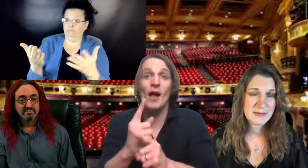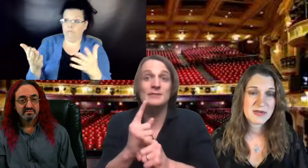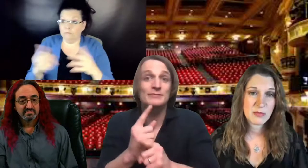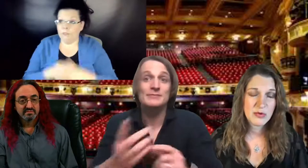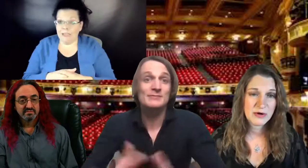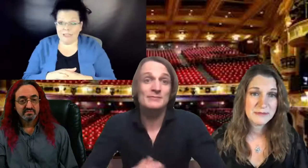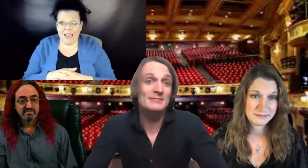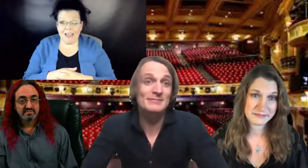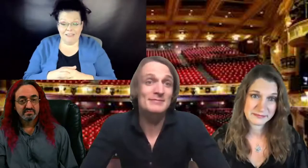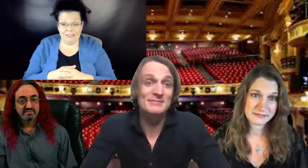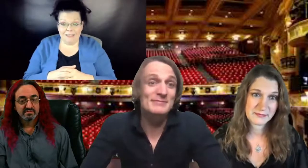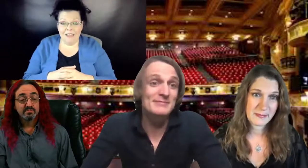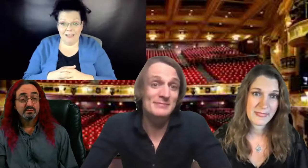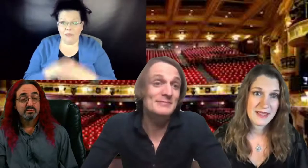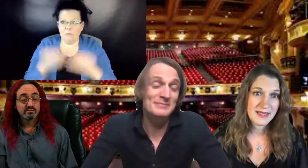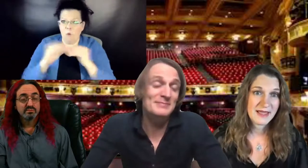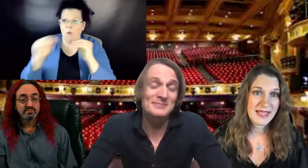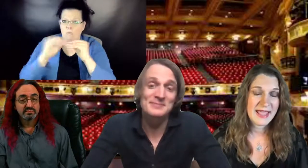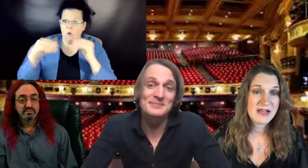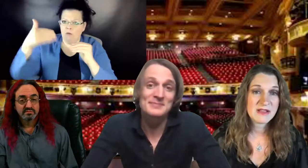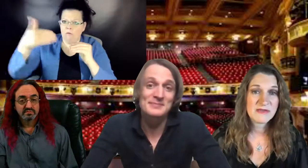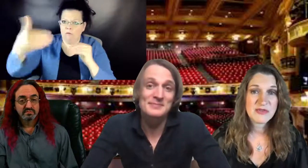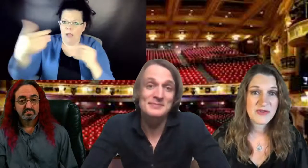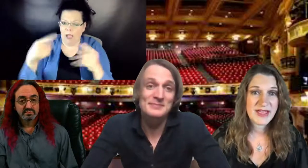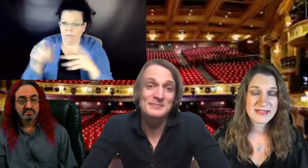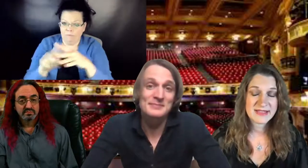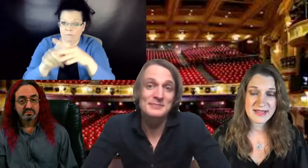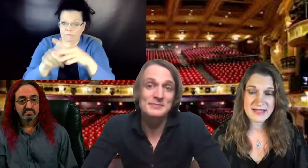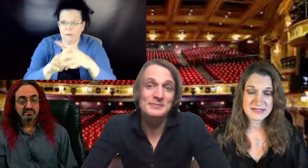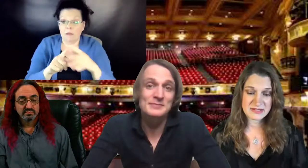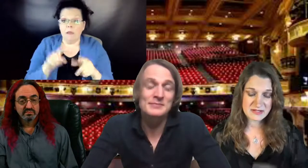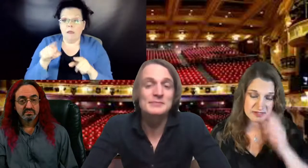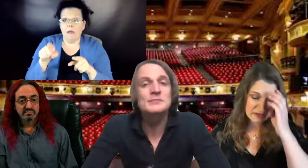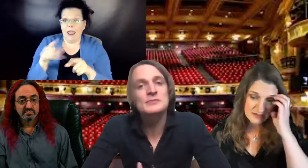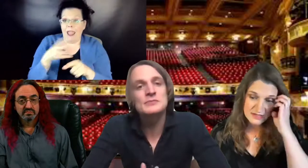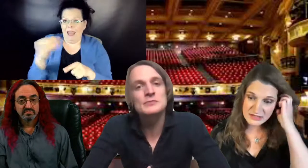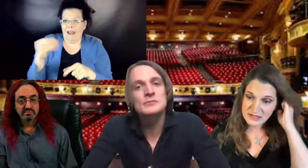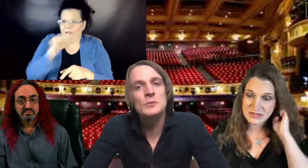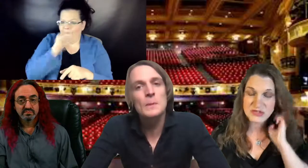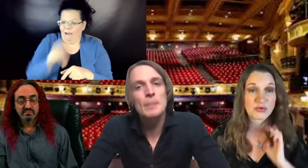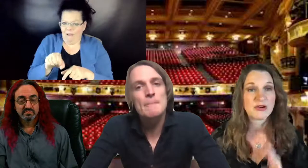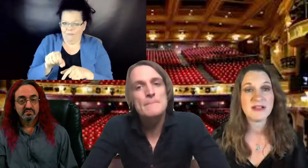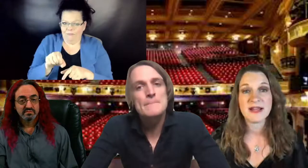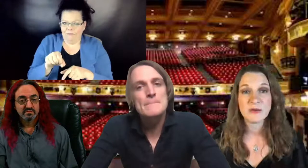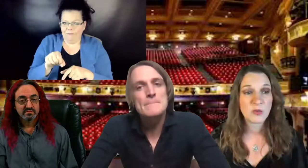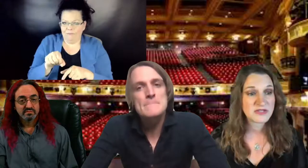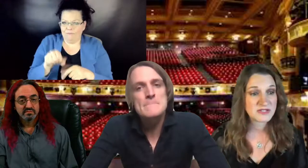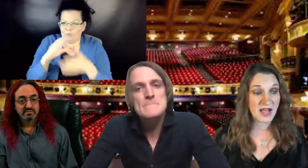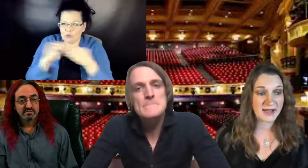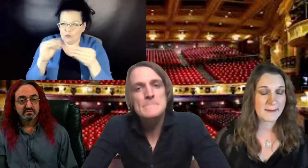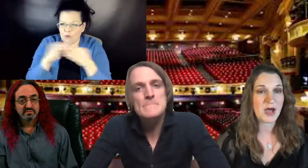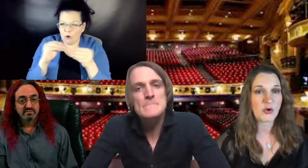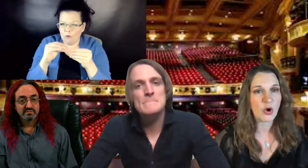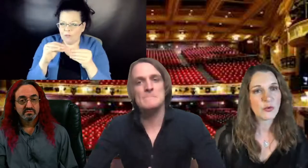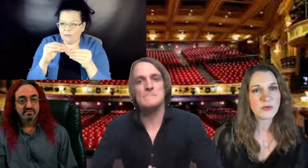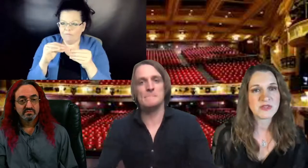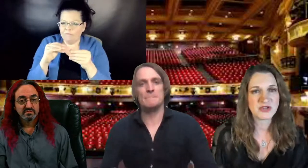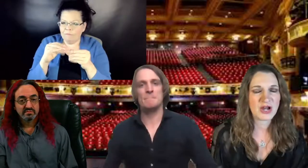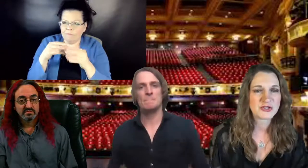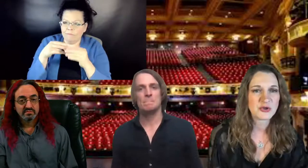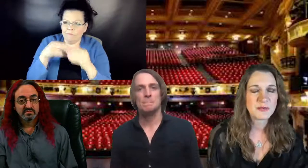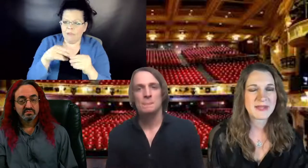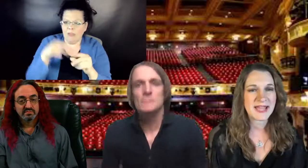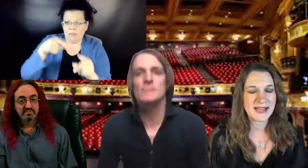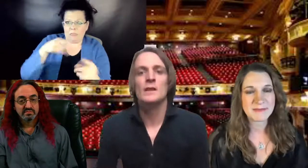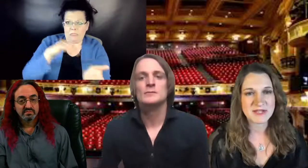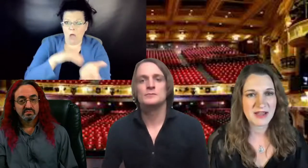It's happening more. Exactly, exactly. And I love the fact that the storyline was not about, oh, this